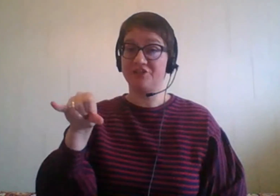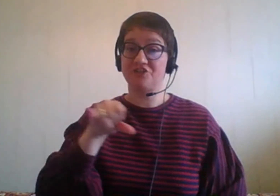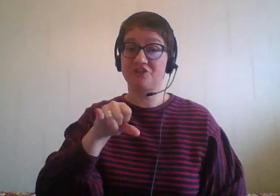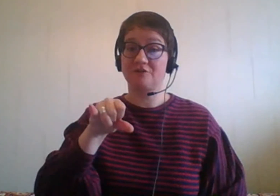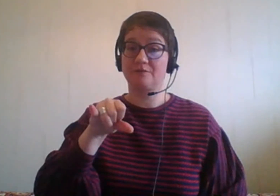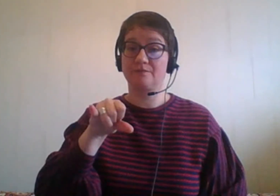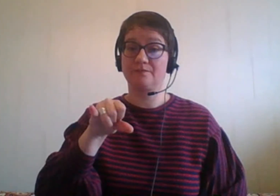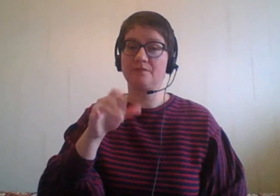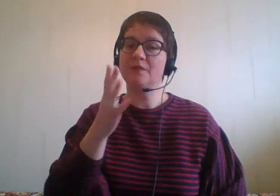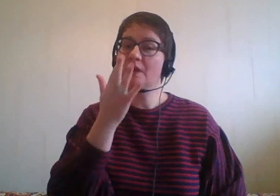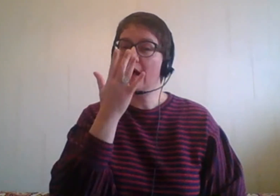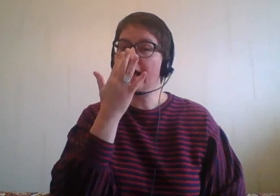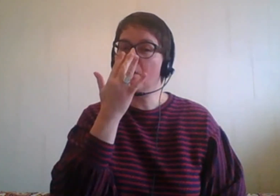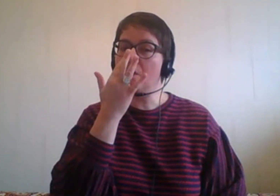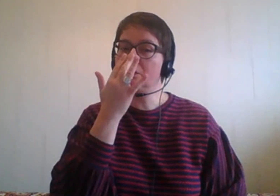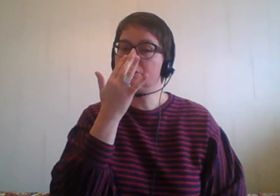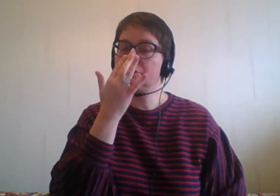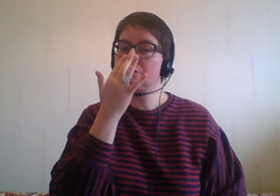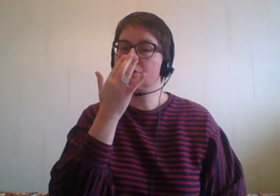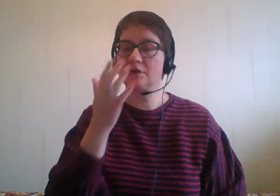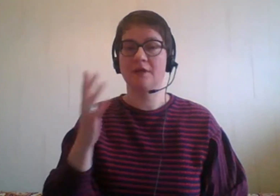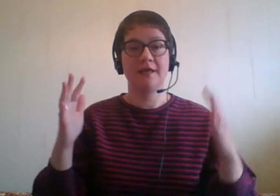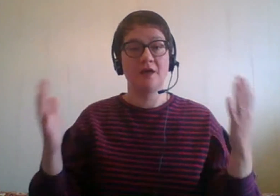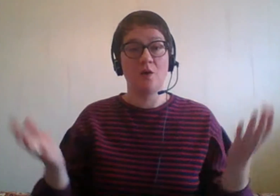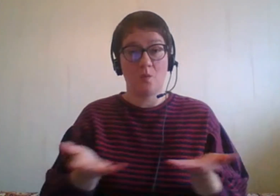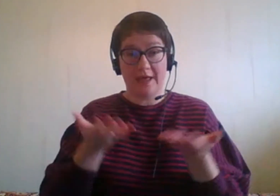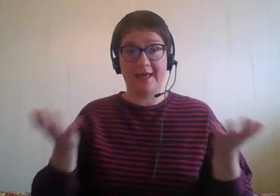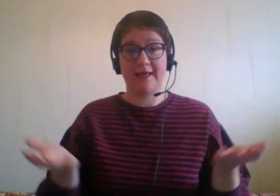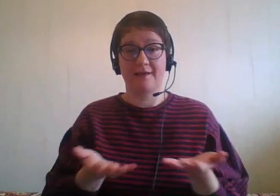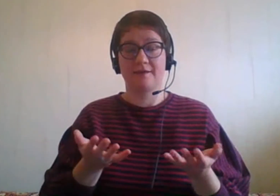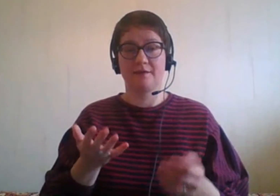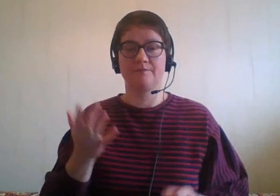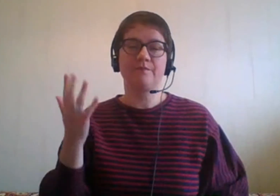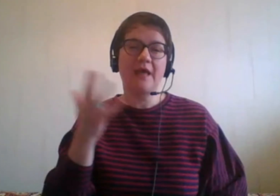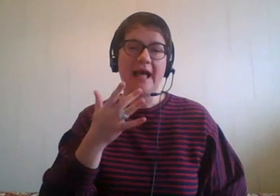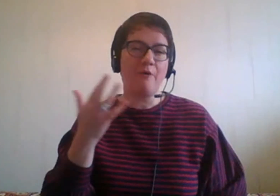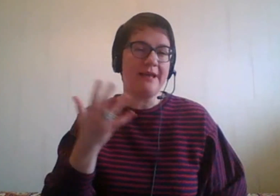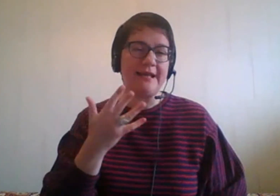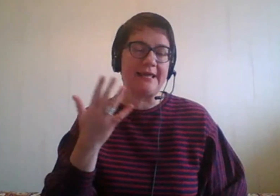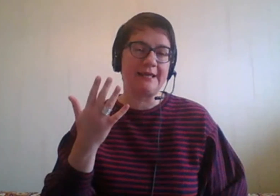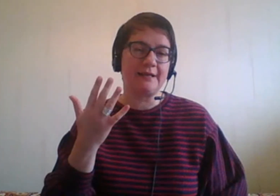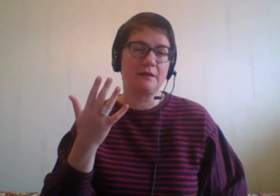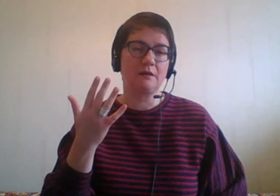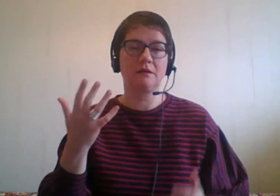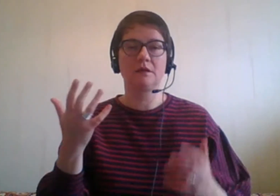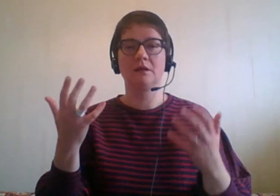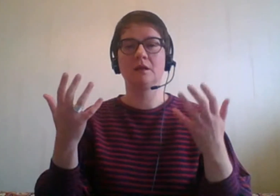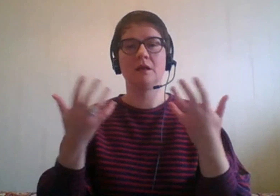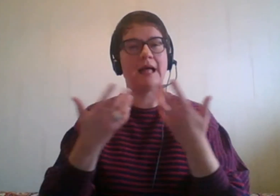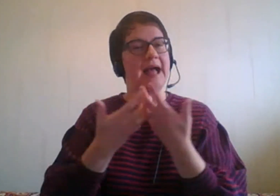which, how old, where, how many,